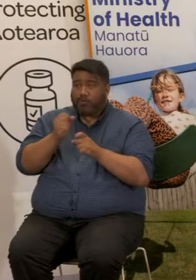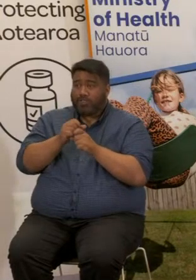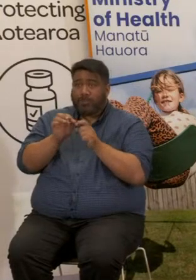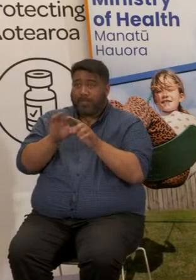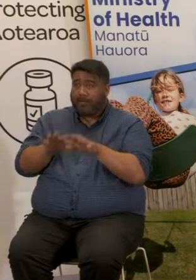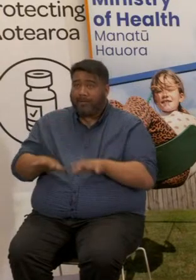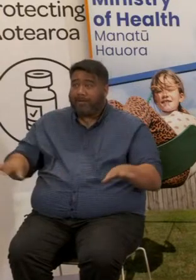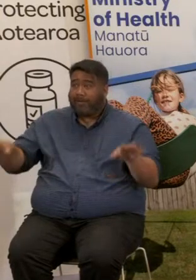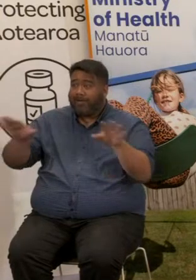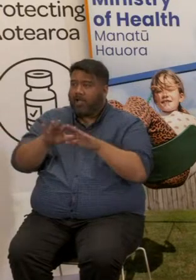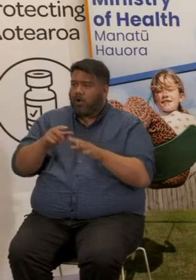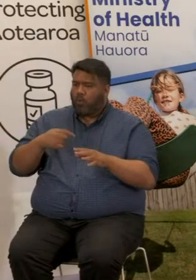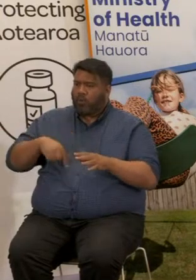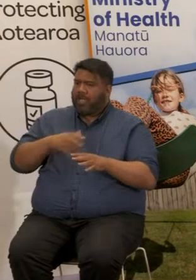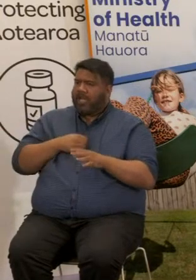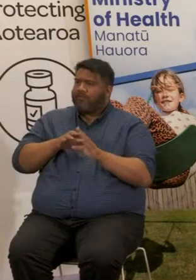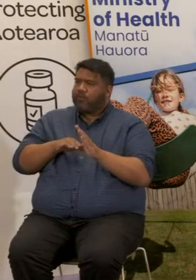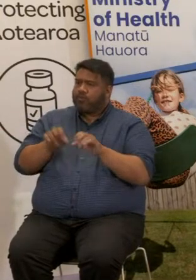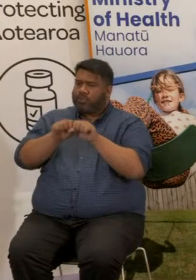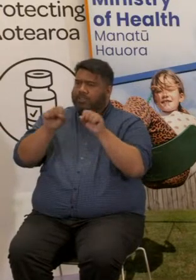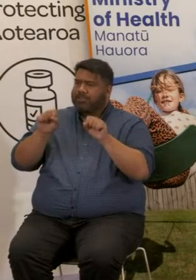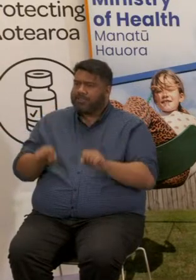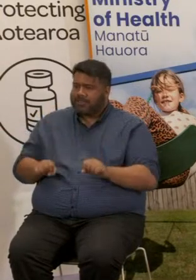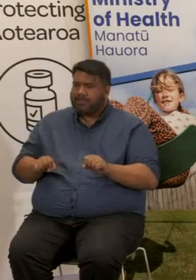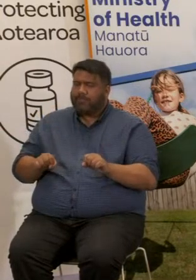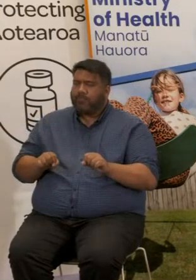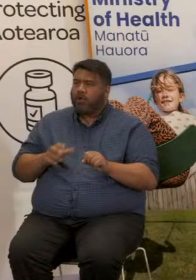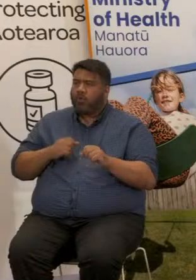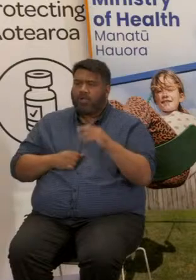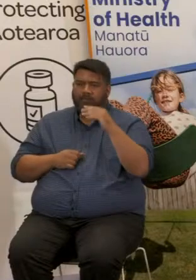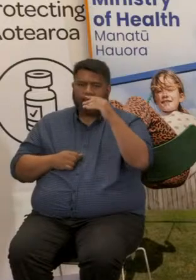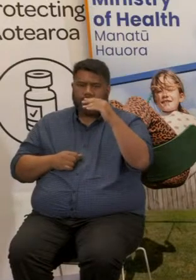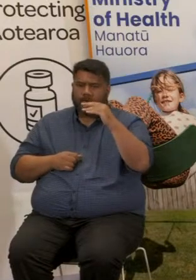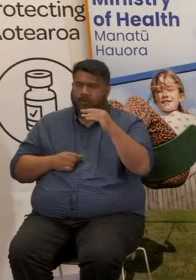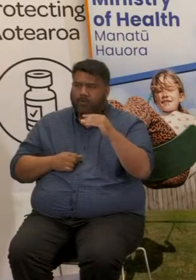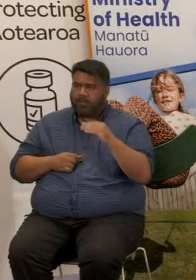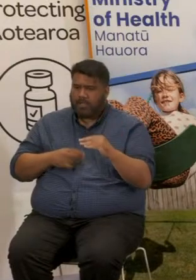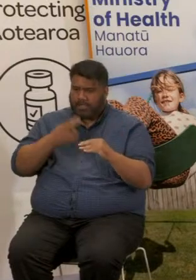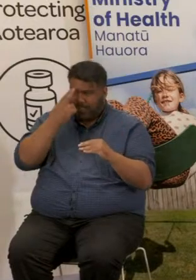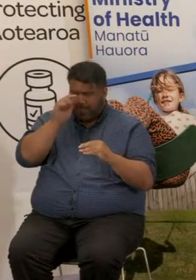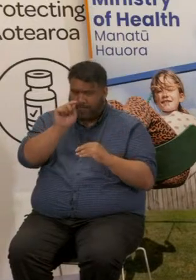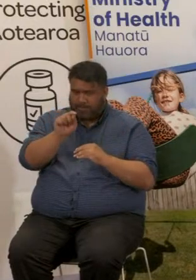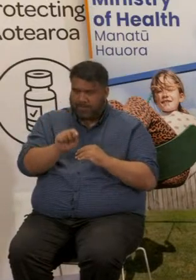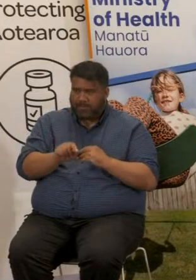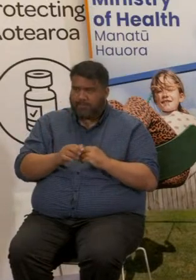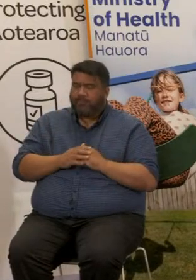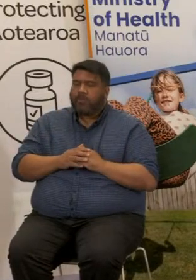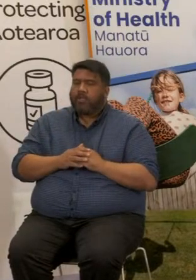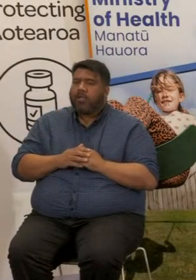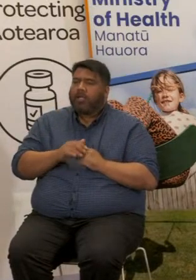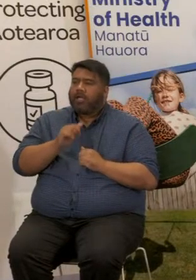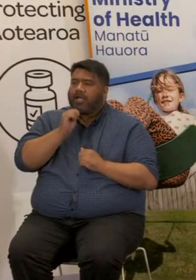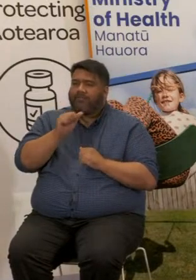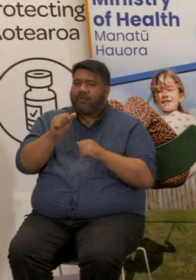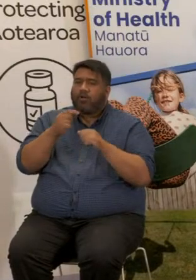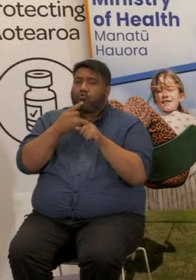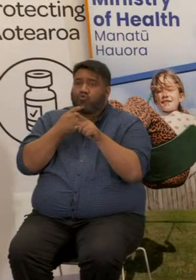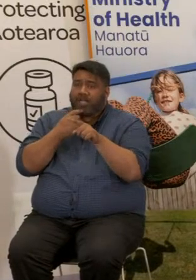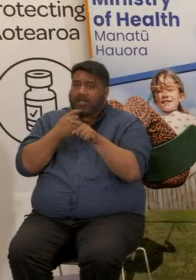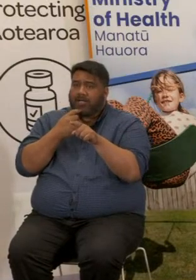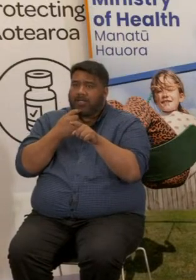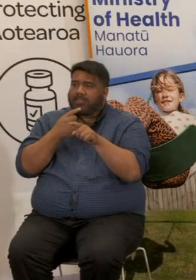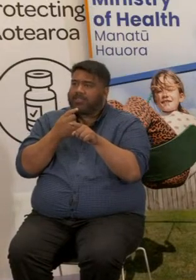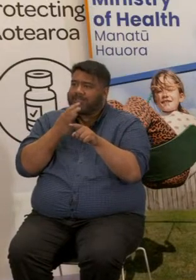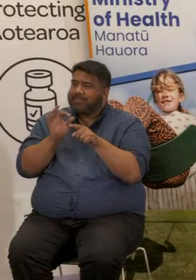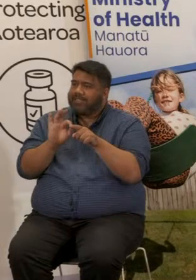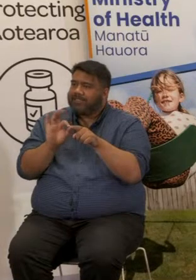on our practice management system, we've got this little fuzzy virus sitting there, and if he's red, the person's not vaccinated, and if he's green, they are. So the moment they walk in the